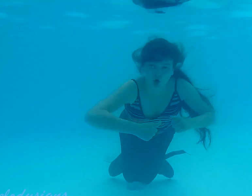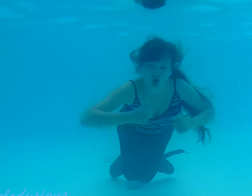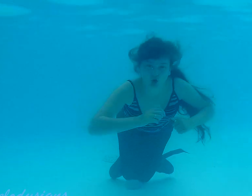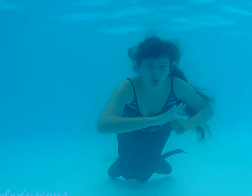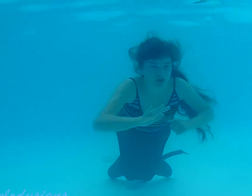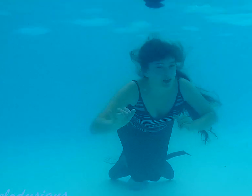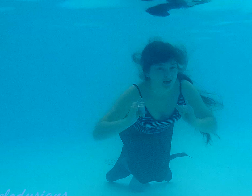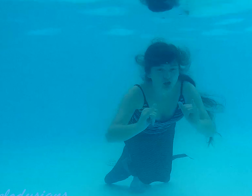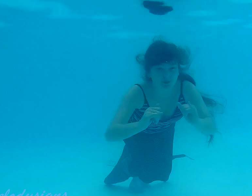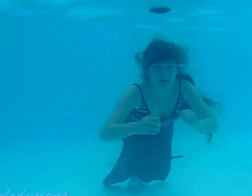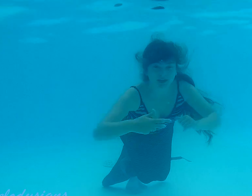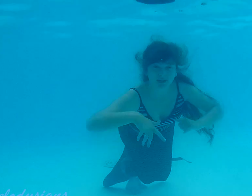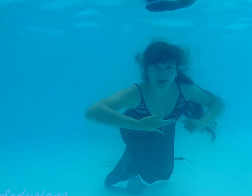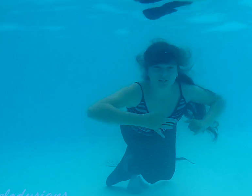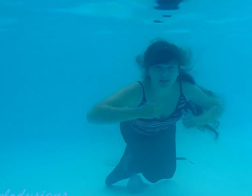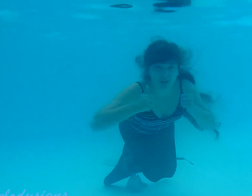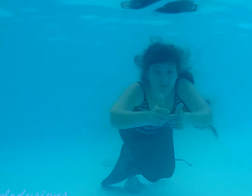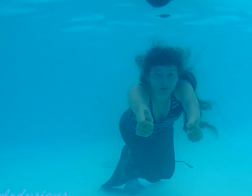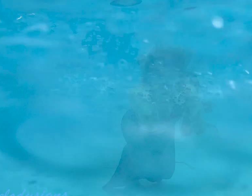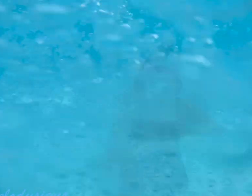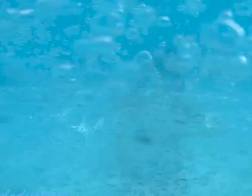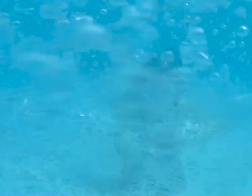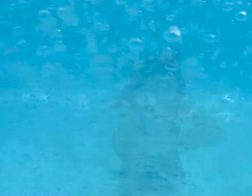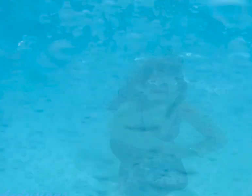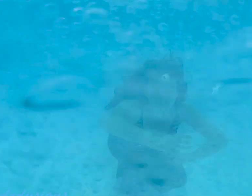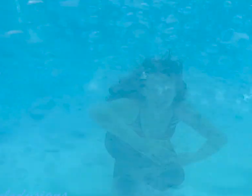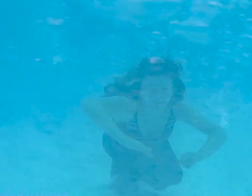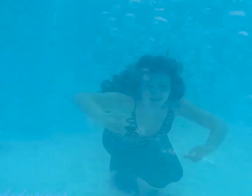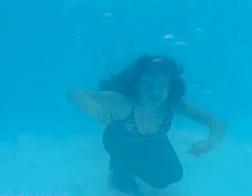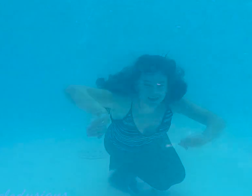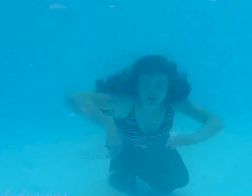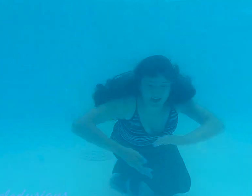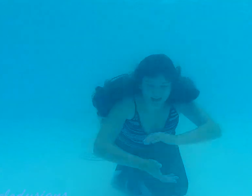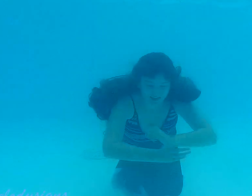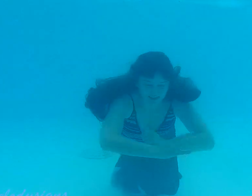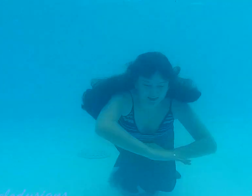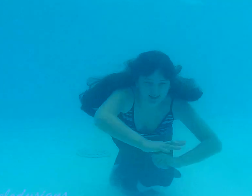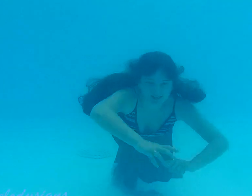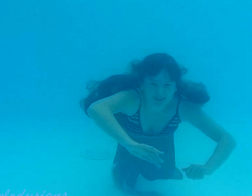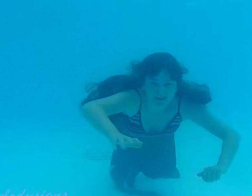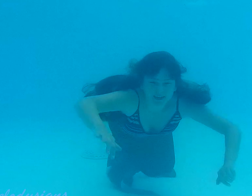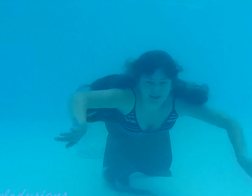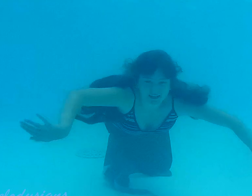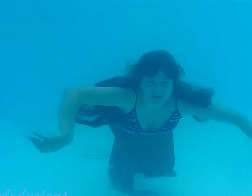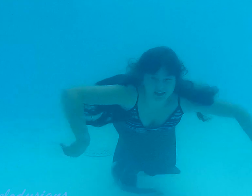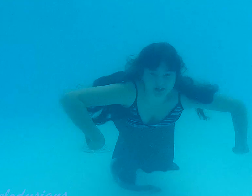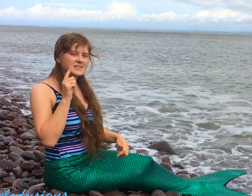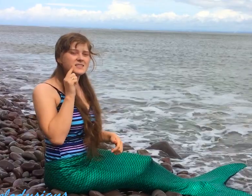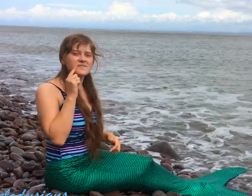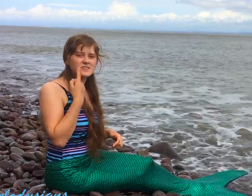hook. We got no troubles. Life is the bubbles under the sea. Under the sea. Under the sea. Under the sea. Since life